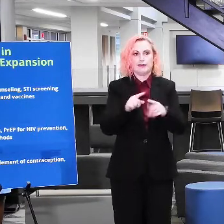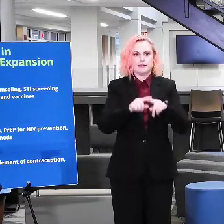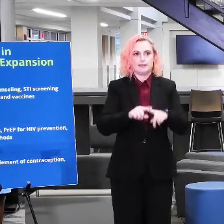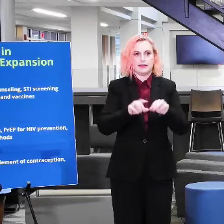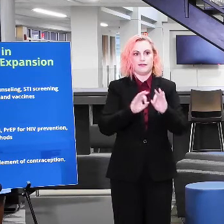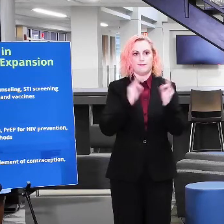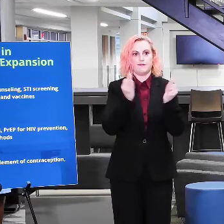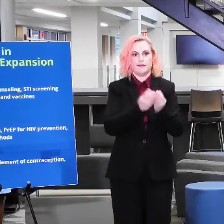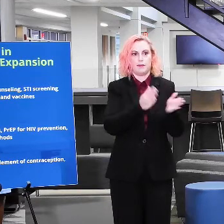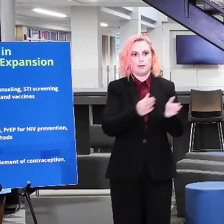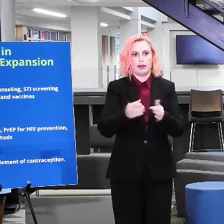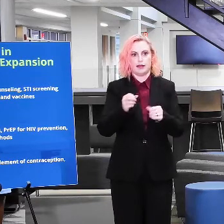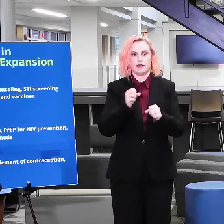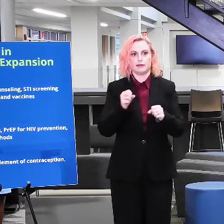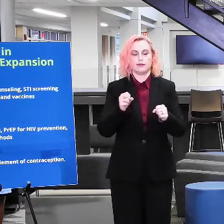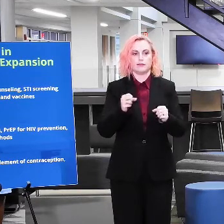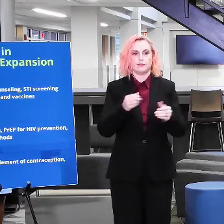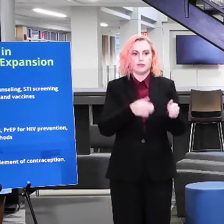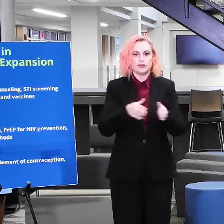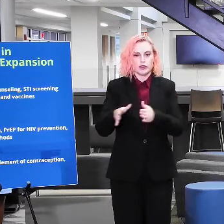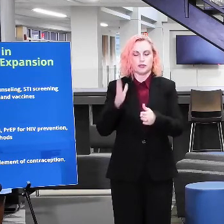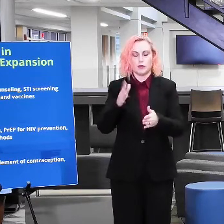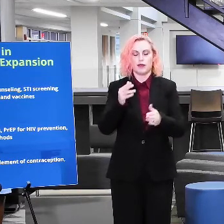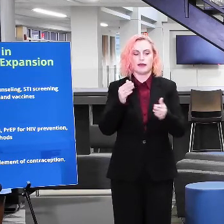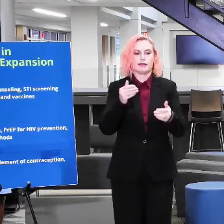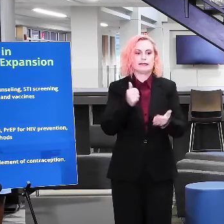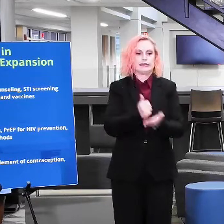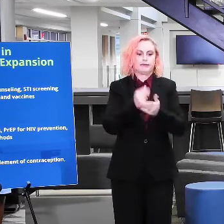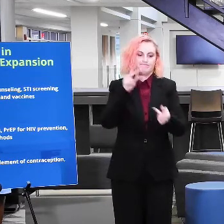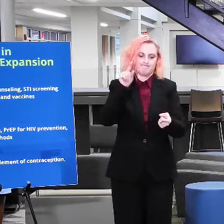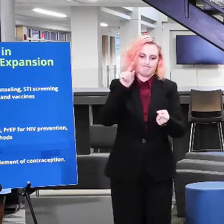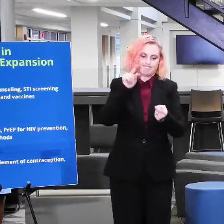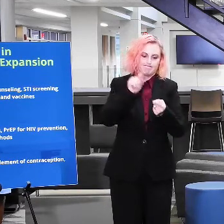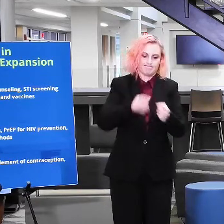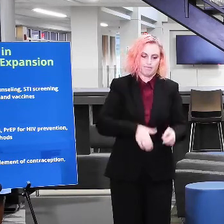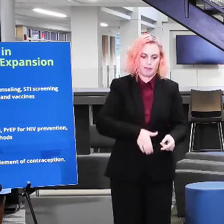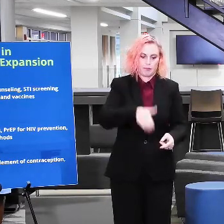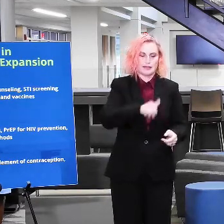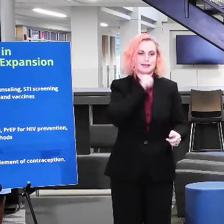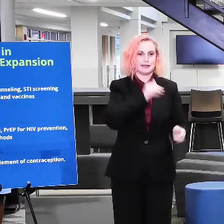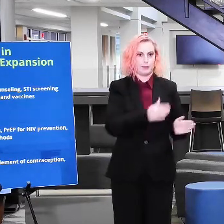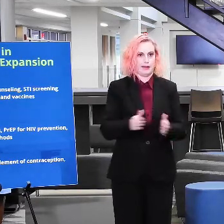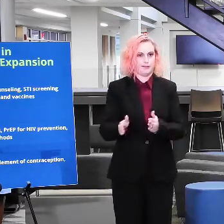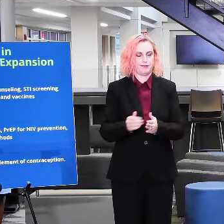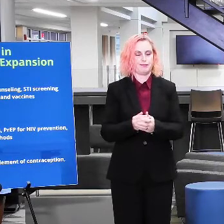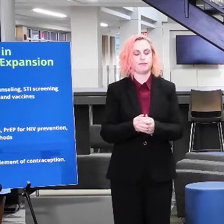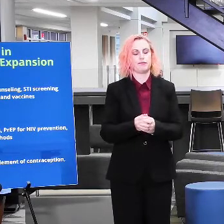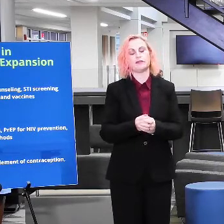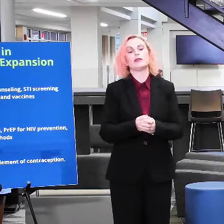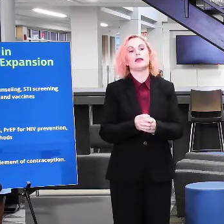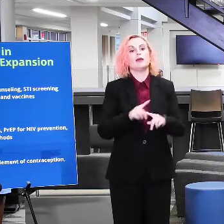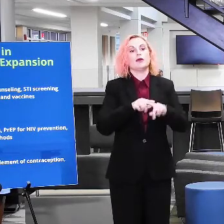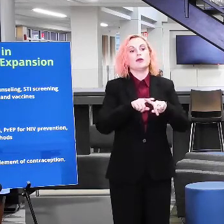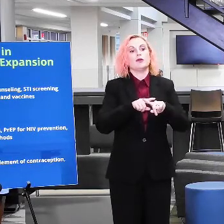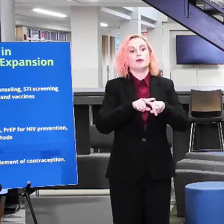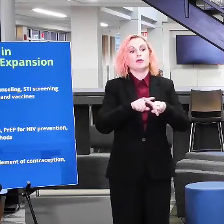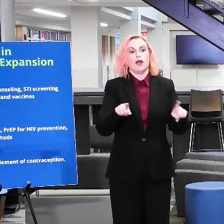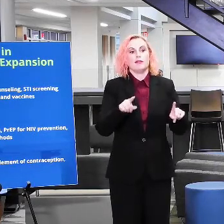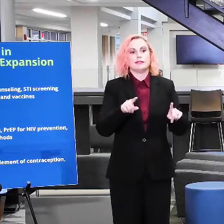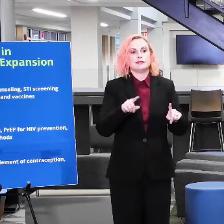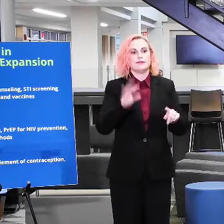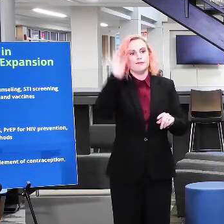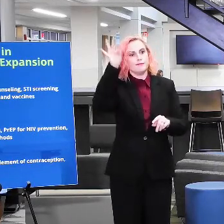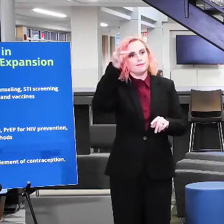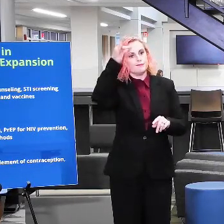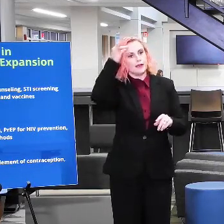family planning strategies will help reduce the rate of unplanned pregnancies. Now, regardless of the actions